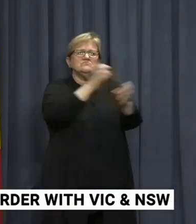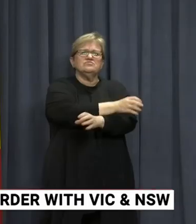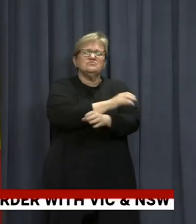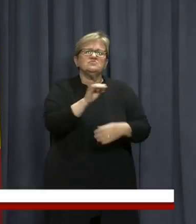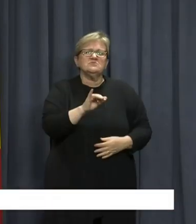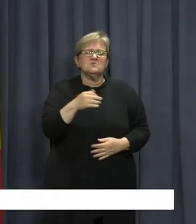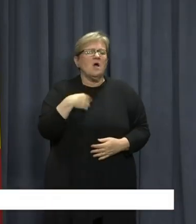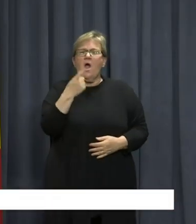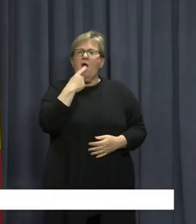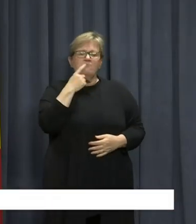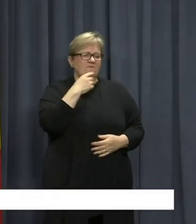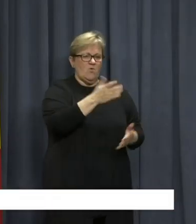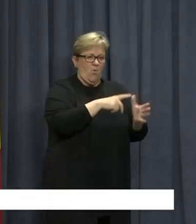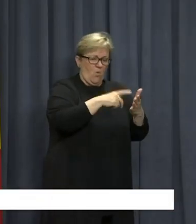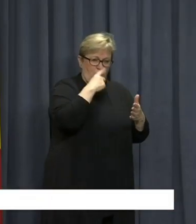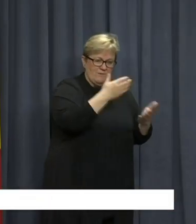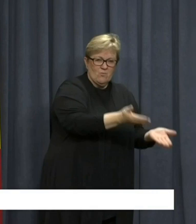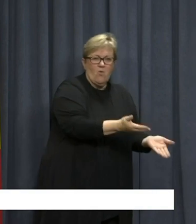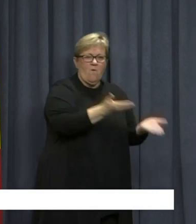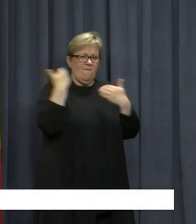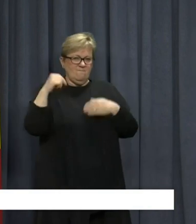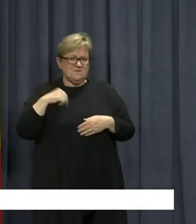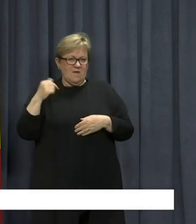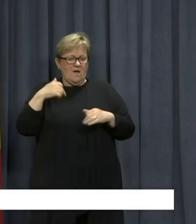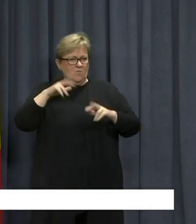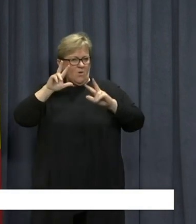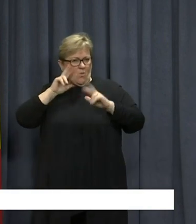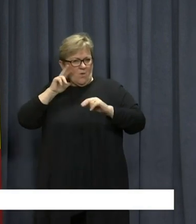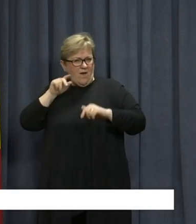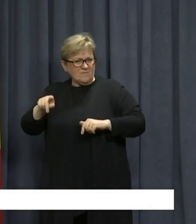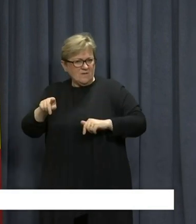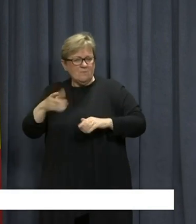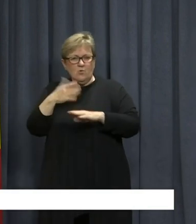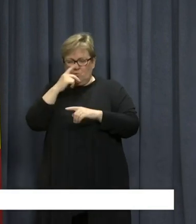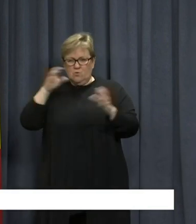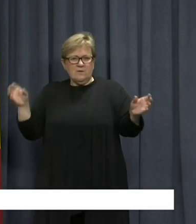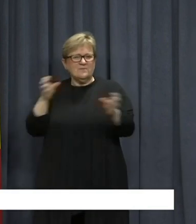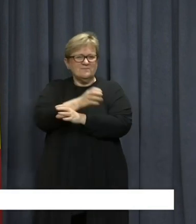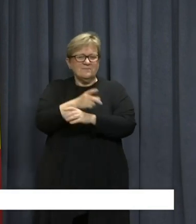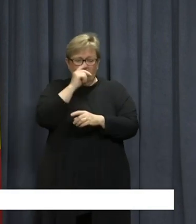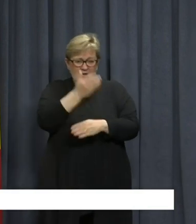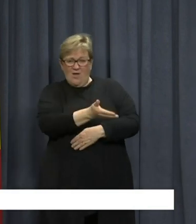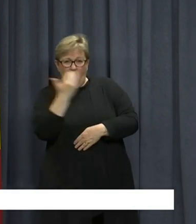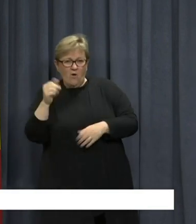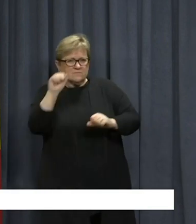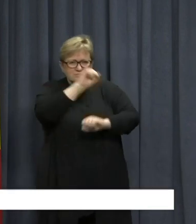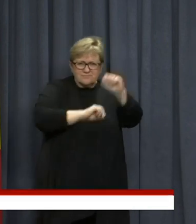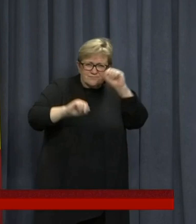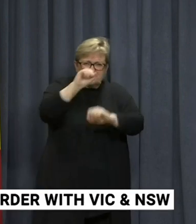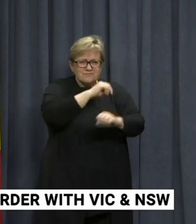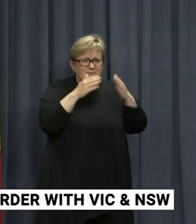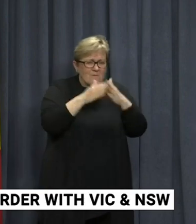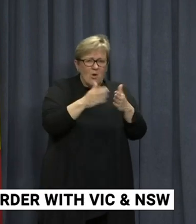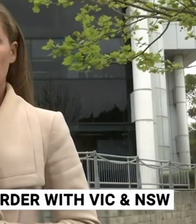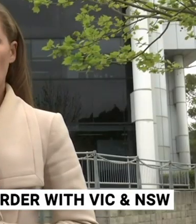My preference is that we take the crew off. We can care for them better there. We can do the deep clean of the vessel and we can get it